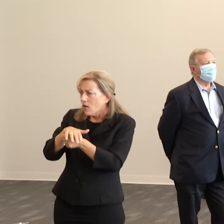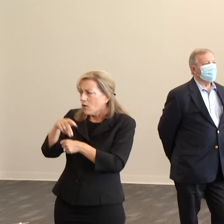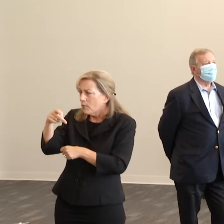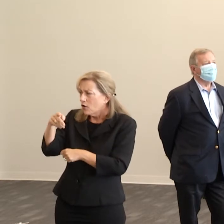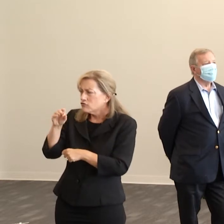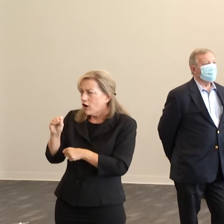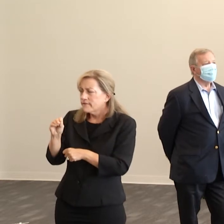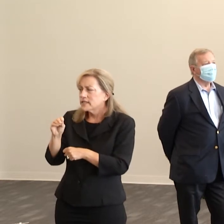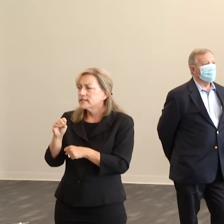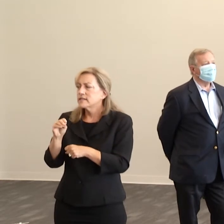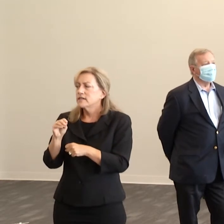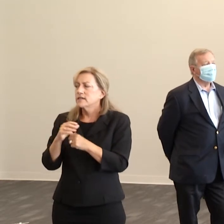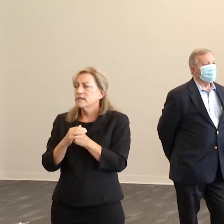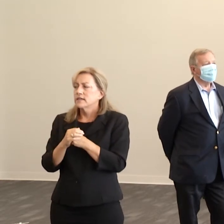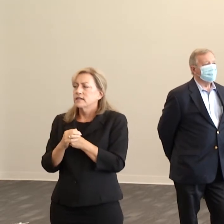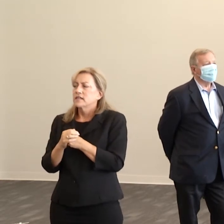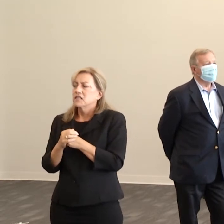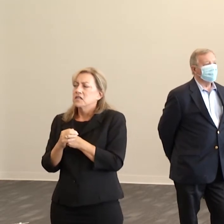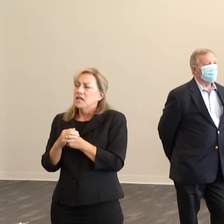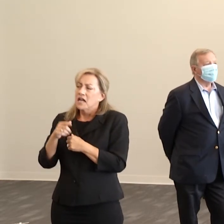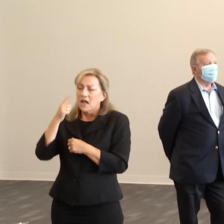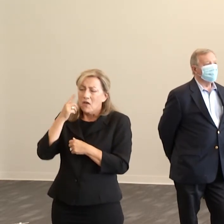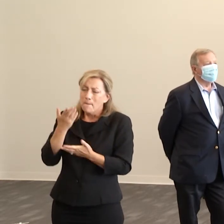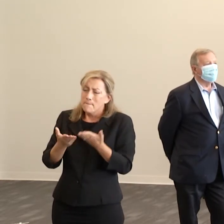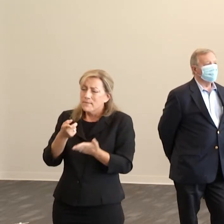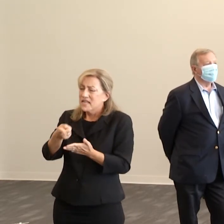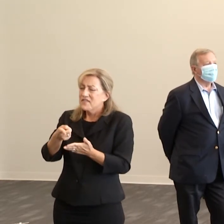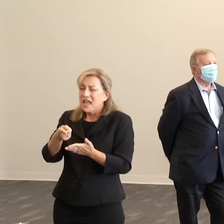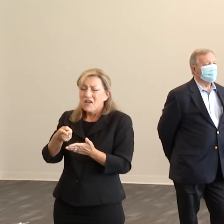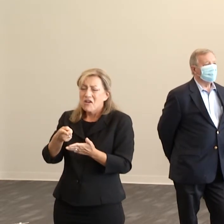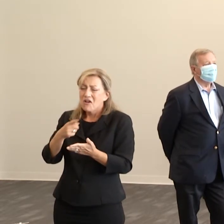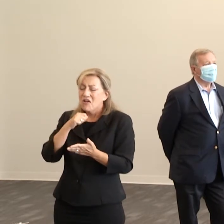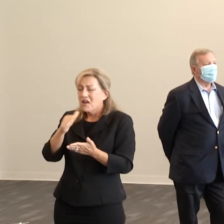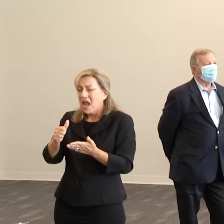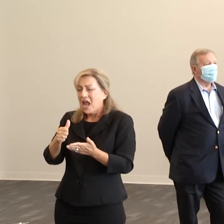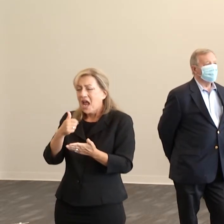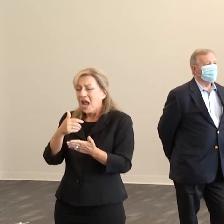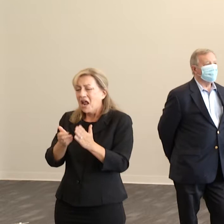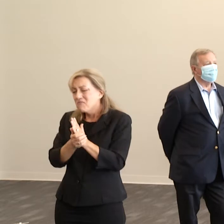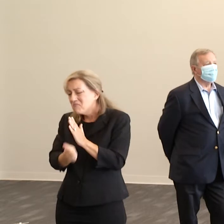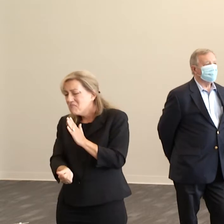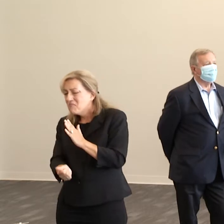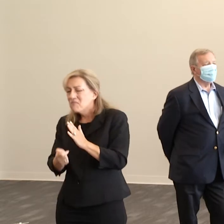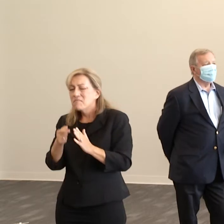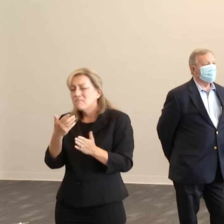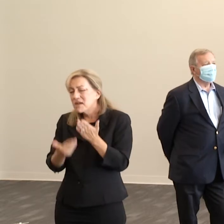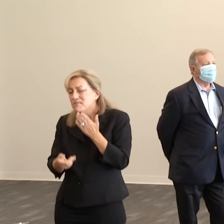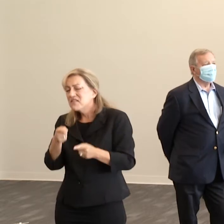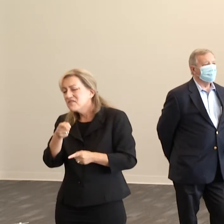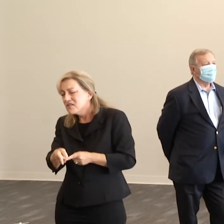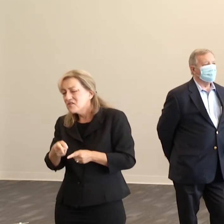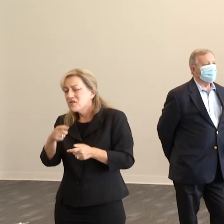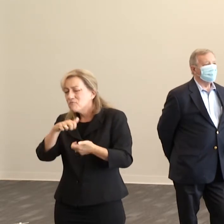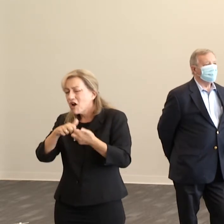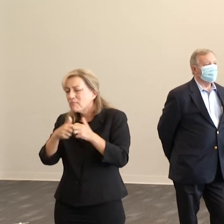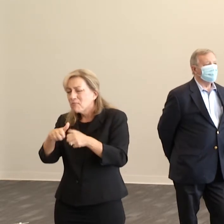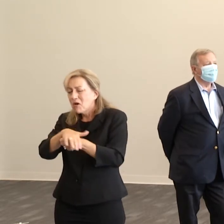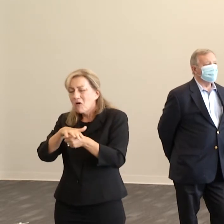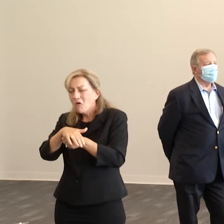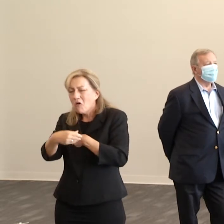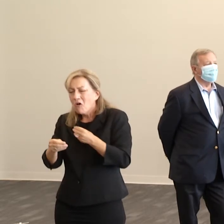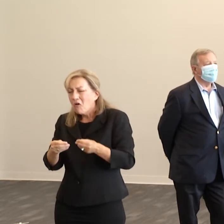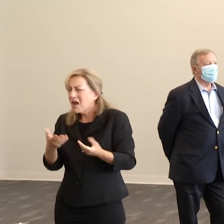thought, well, maybe they were deficient. Maybe they were the problem what was going on